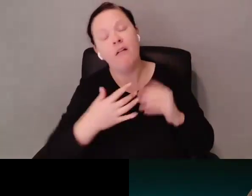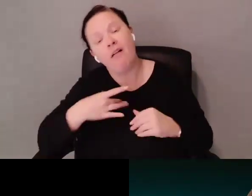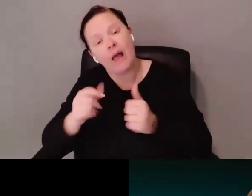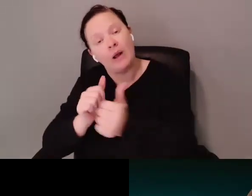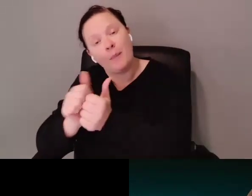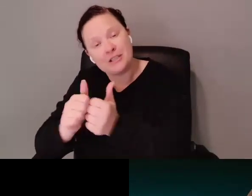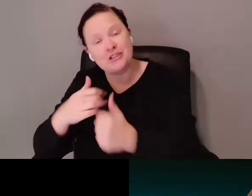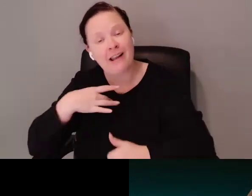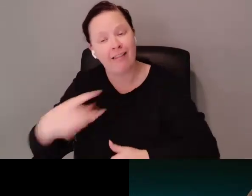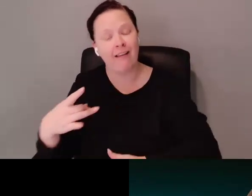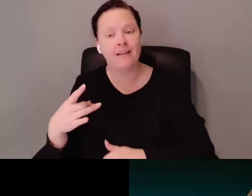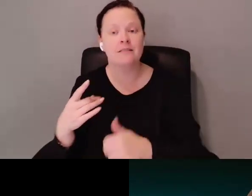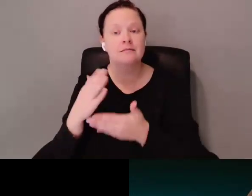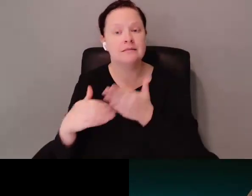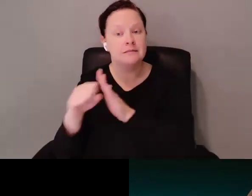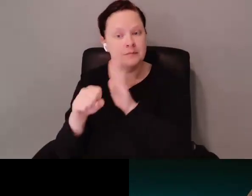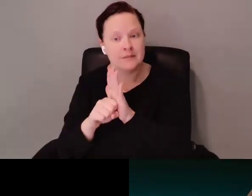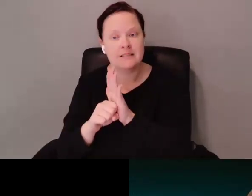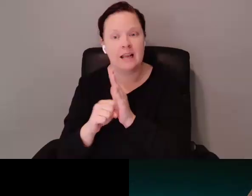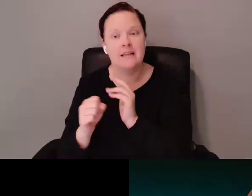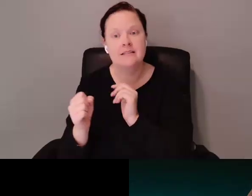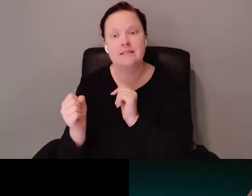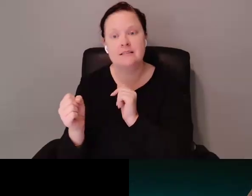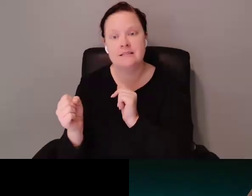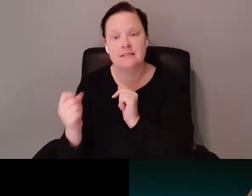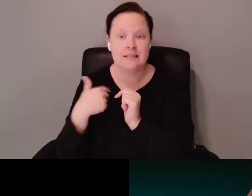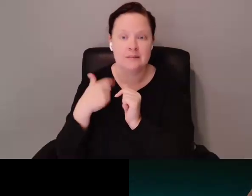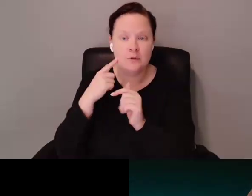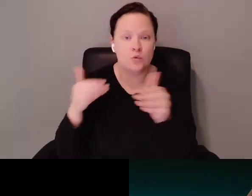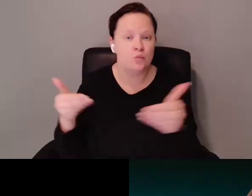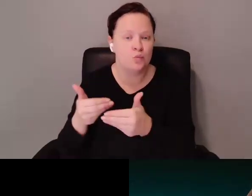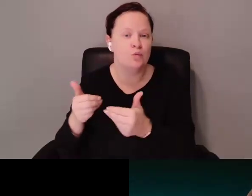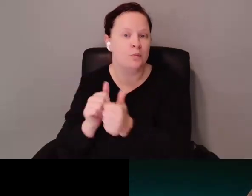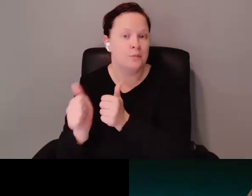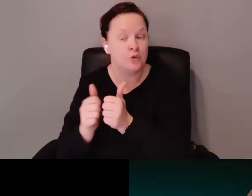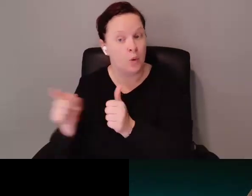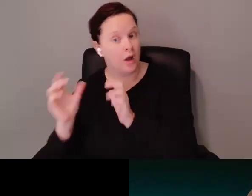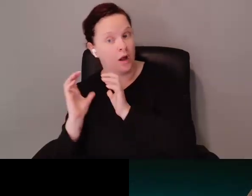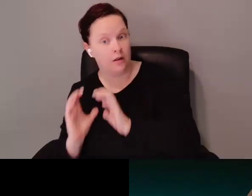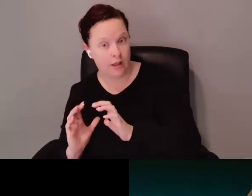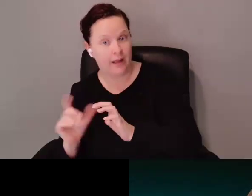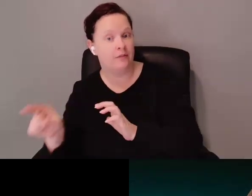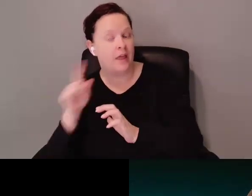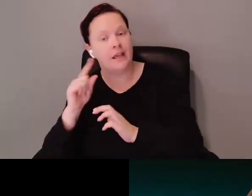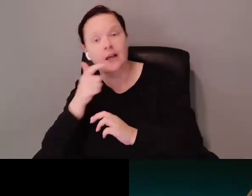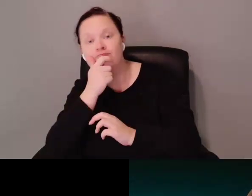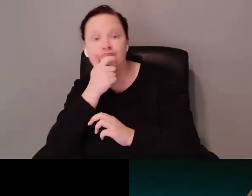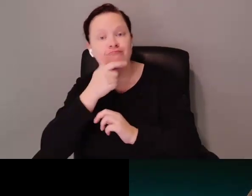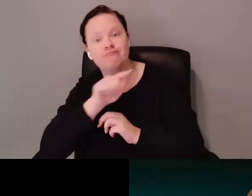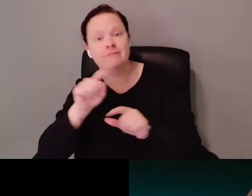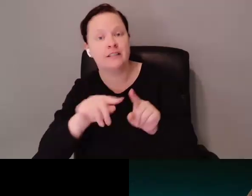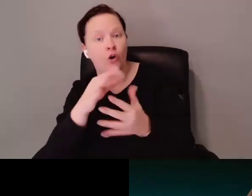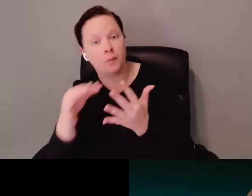I've actually been asked to introduce some competition so that my clients can have informed choice. I enjoy